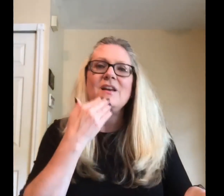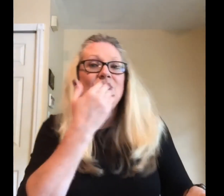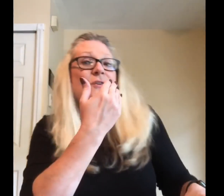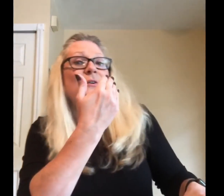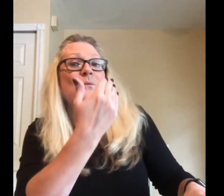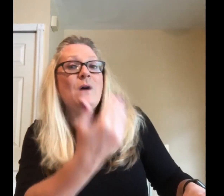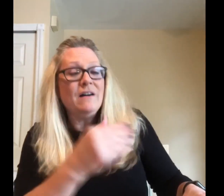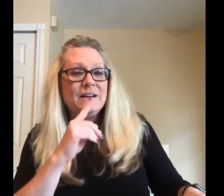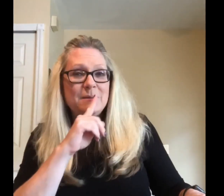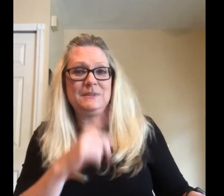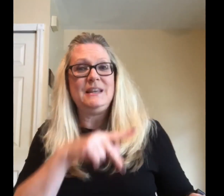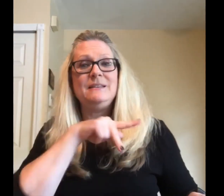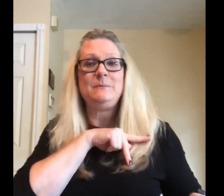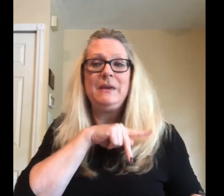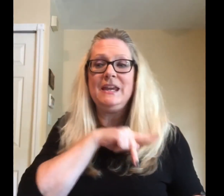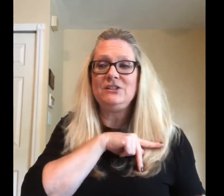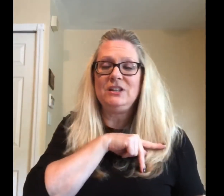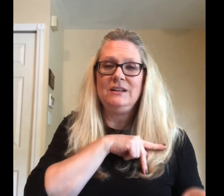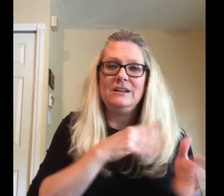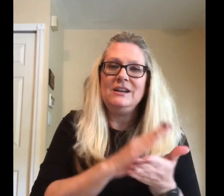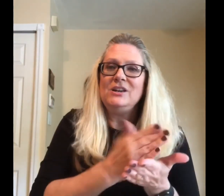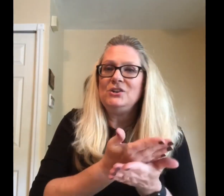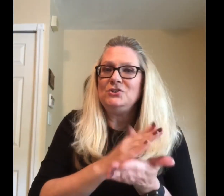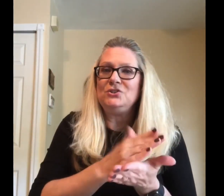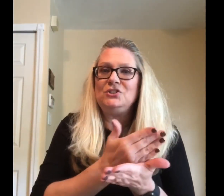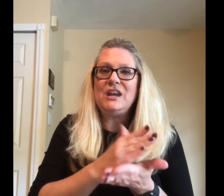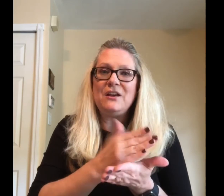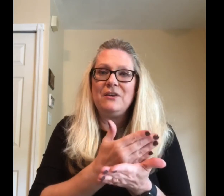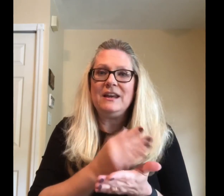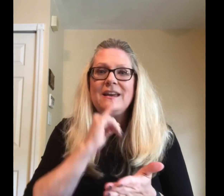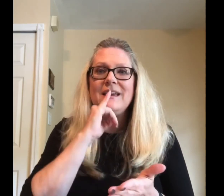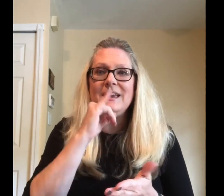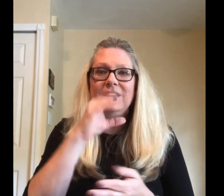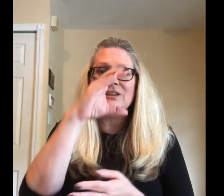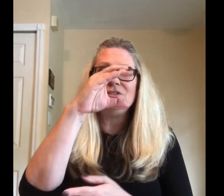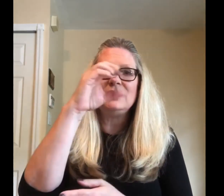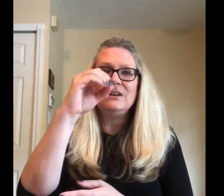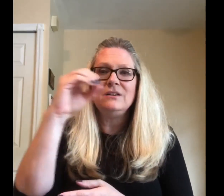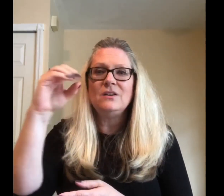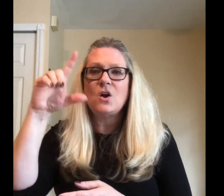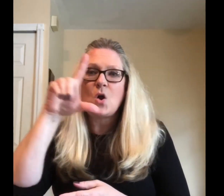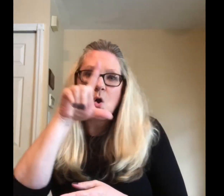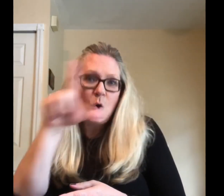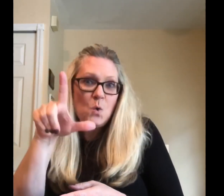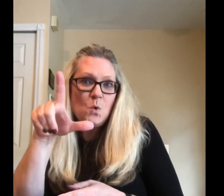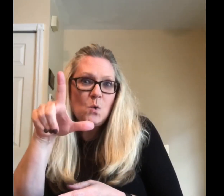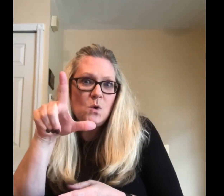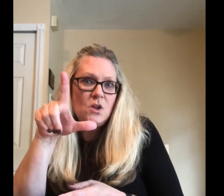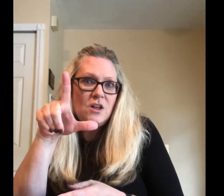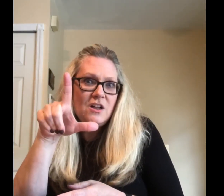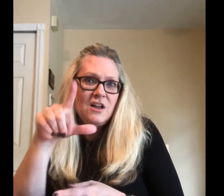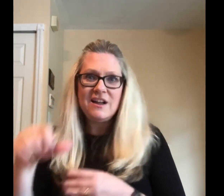You're welcome, says Pete. Sharing is cool.